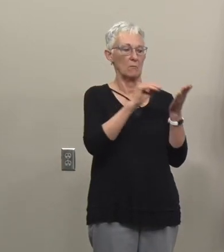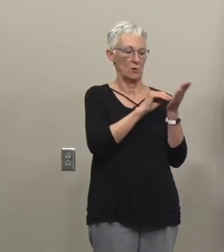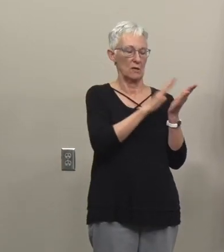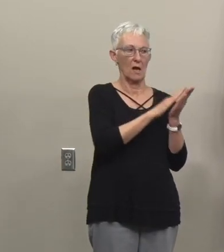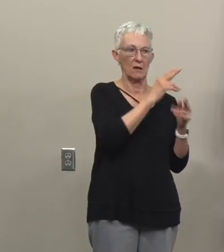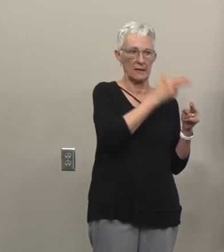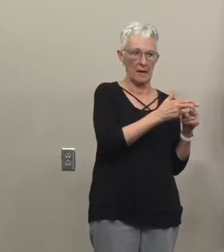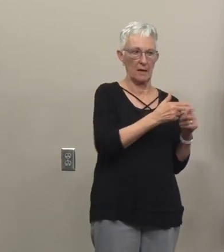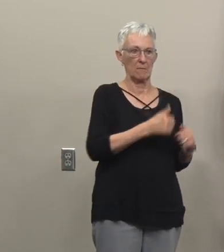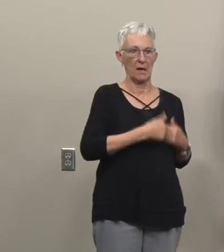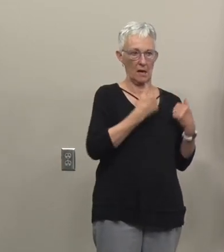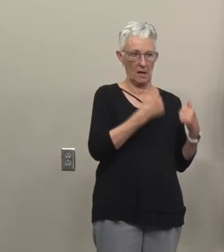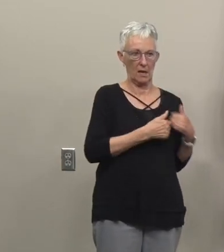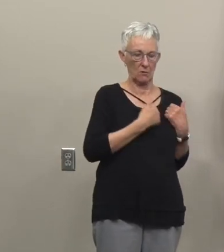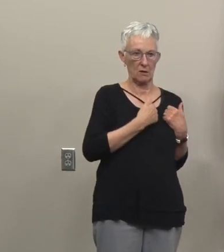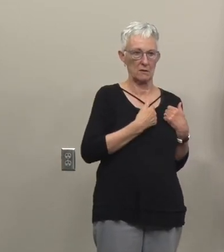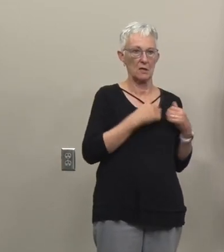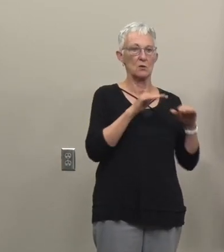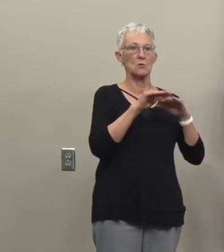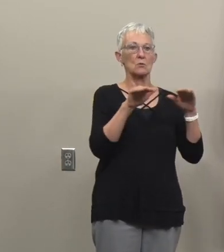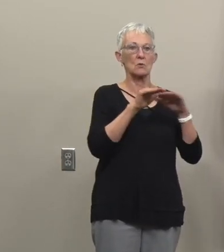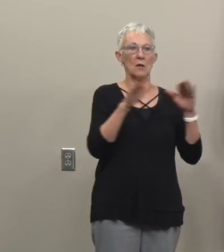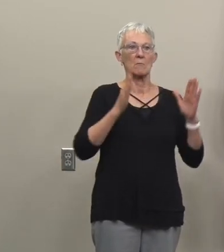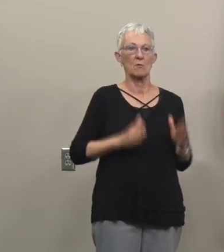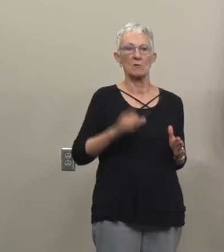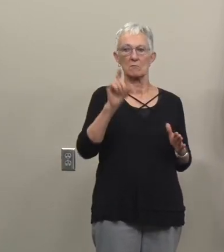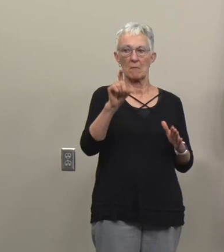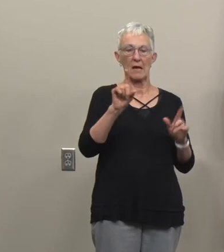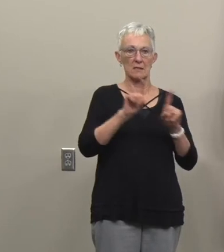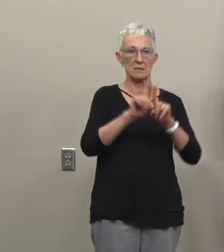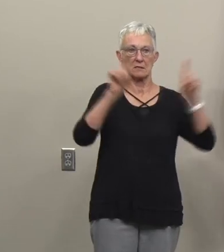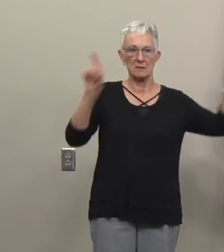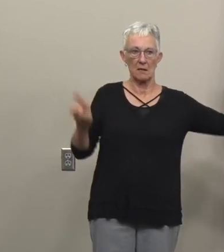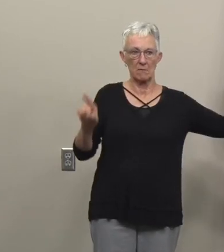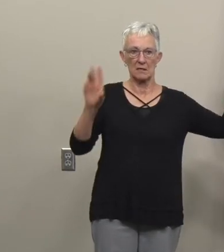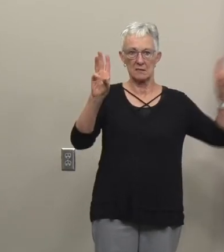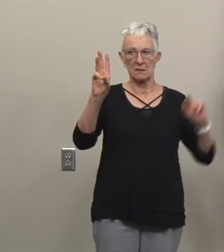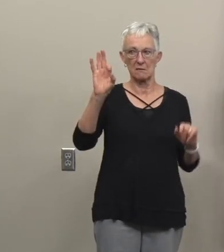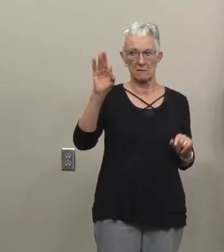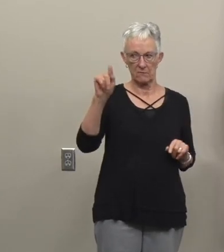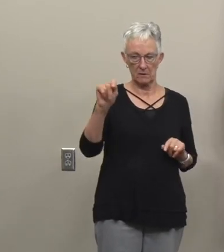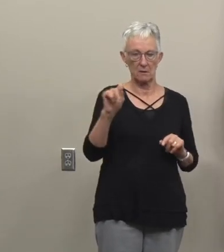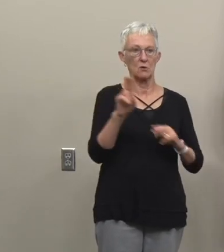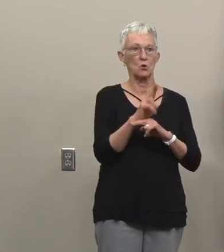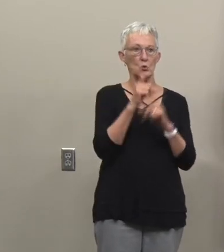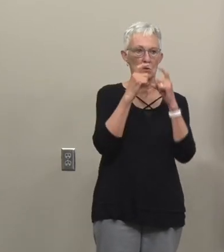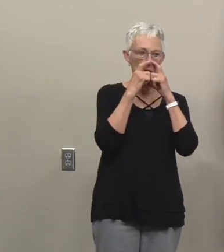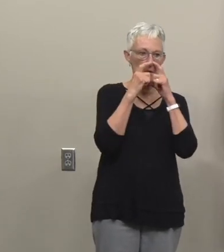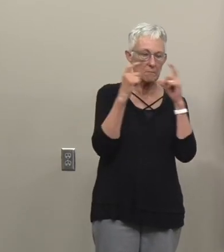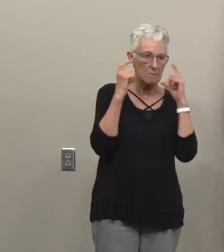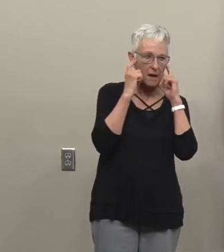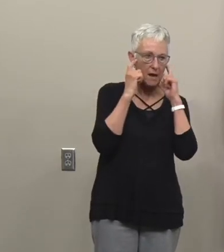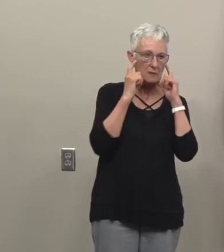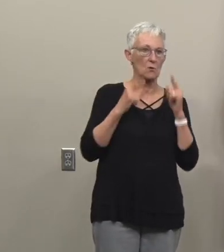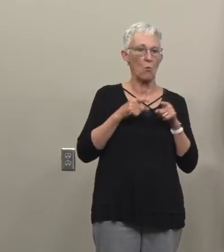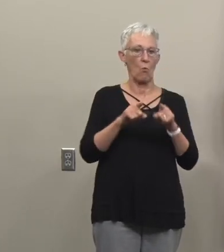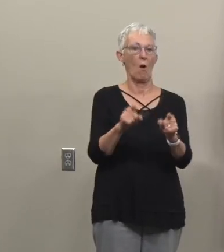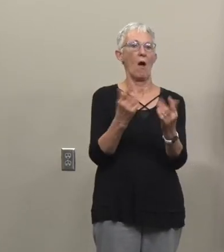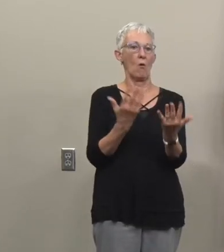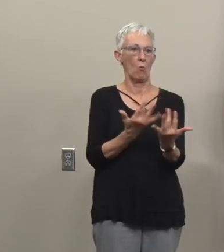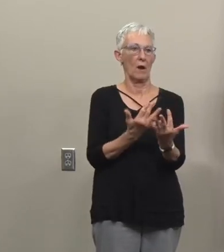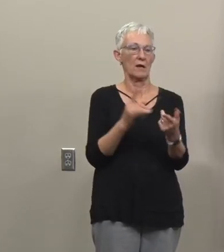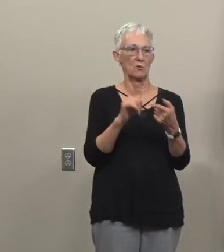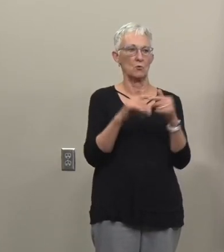will be expected to stay at least 6 feet away from others and to wear face coverings while waiting to check in. Pool patrons will be required to shower